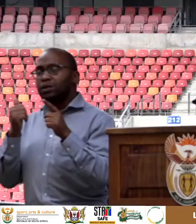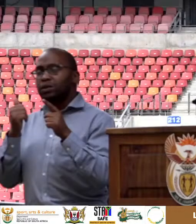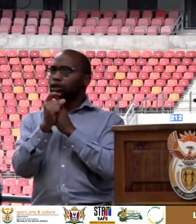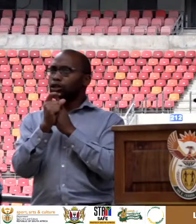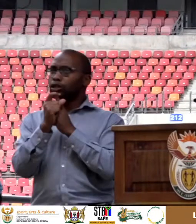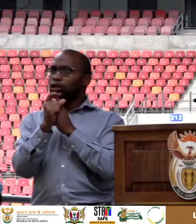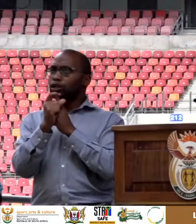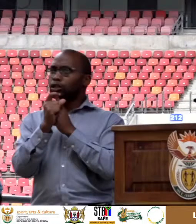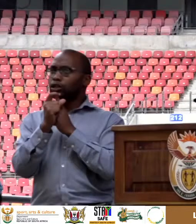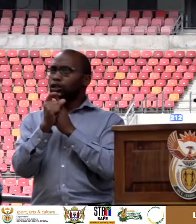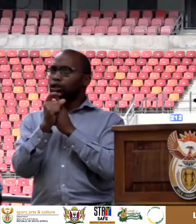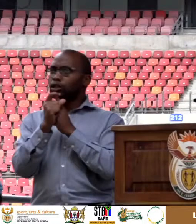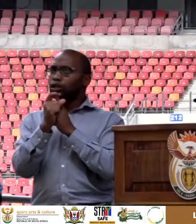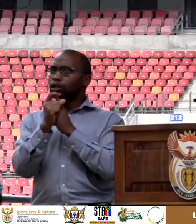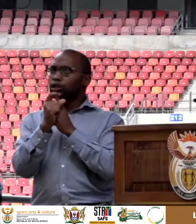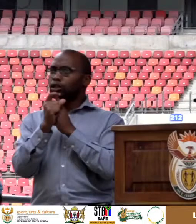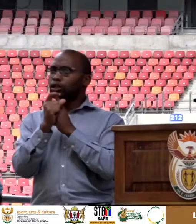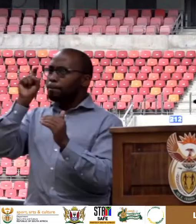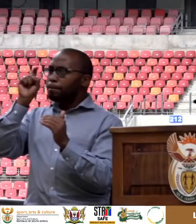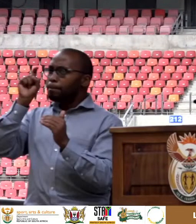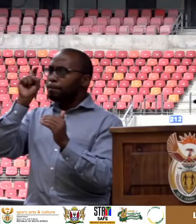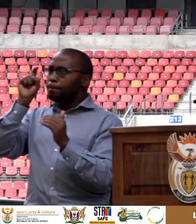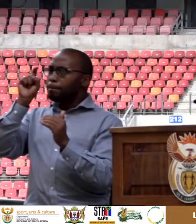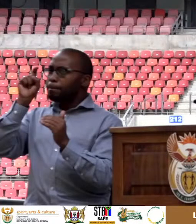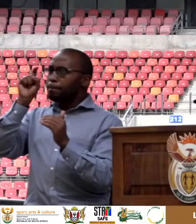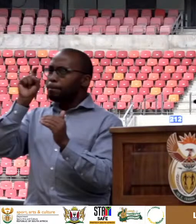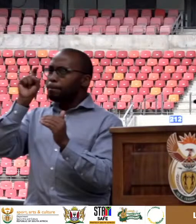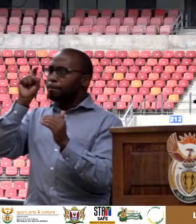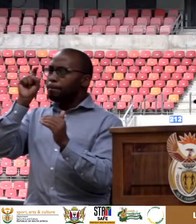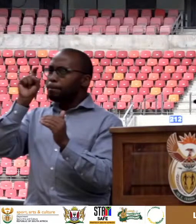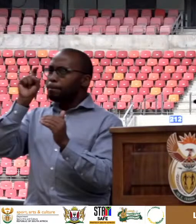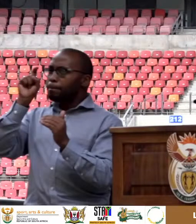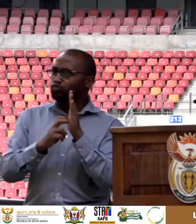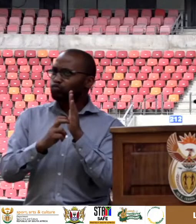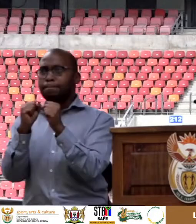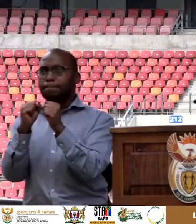ensure that the boys who are going to the mountain are fully vaccinated.